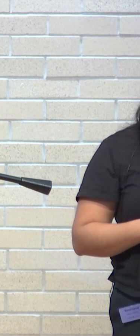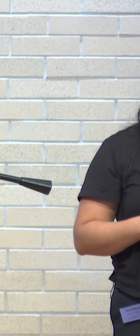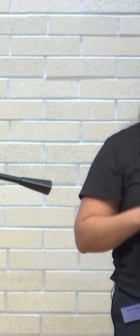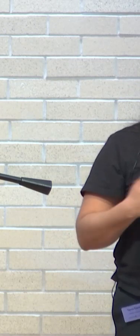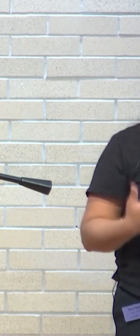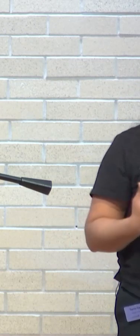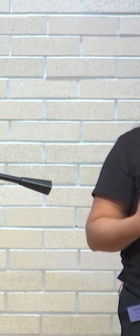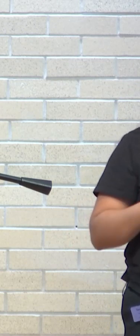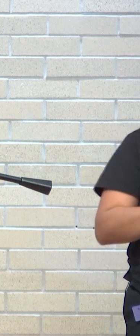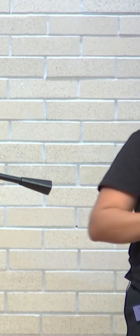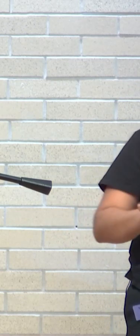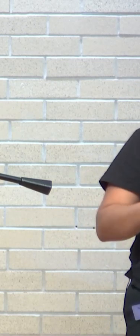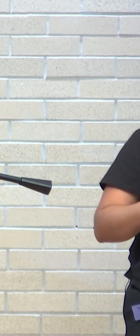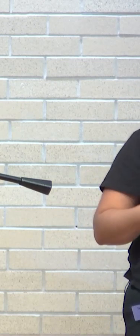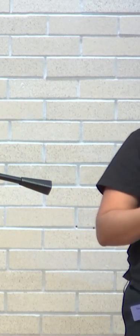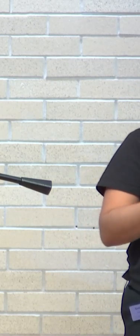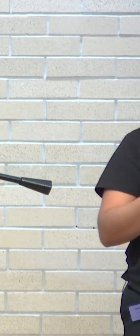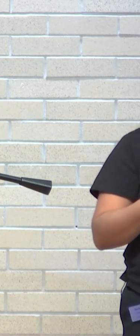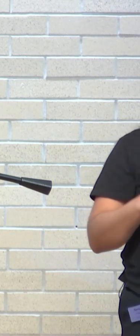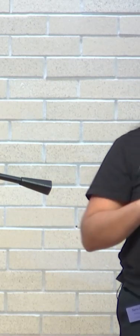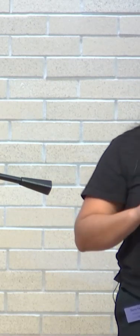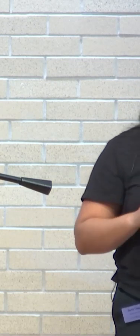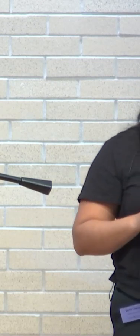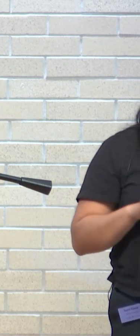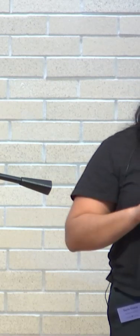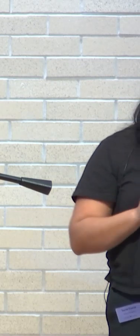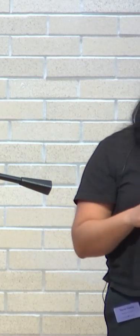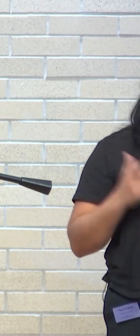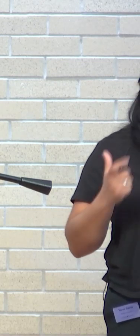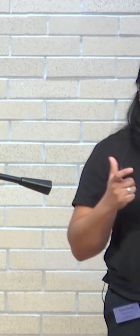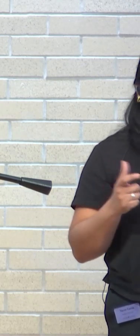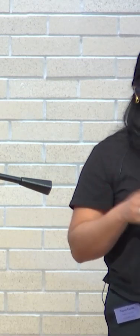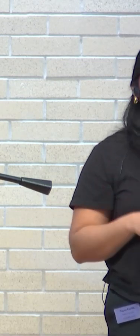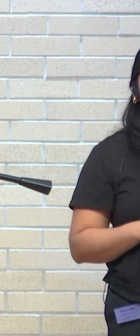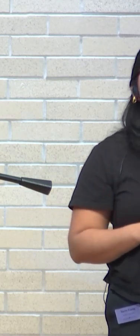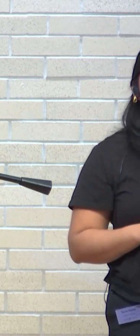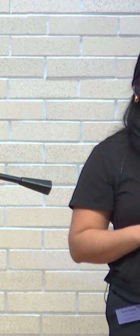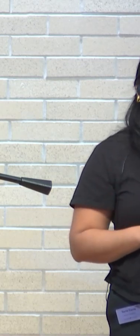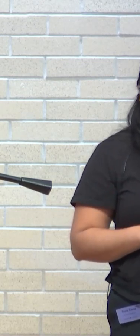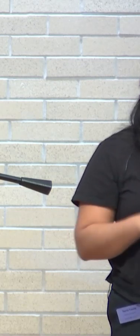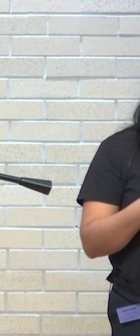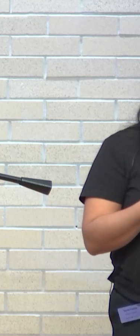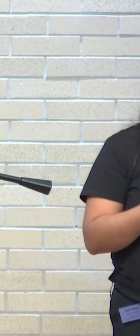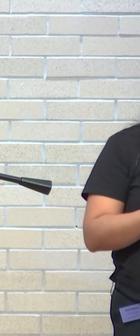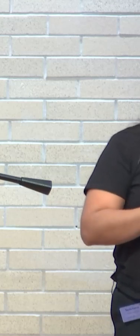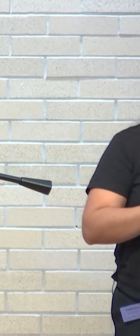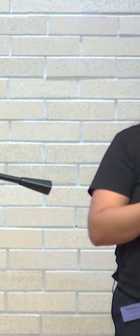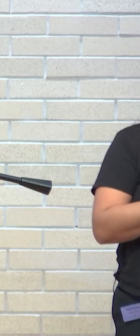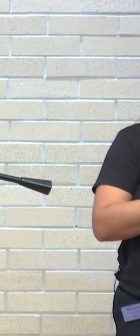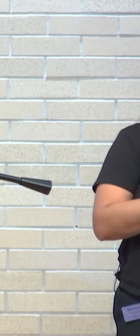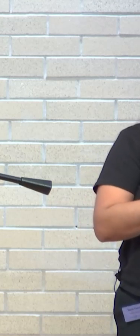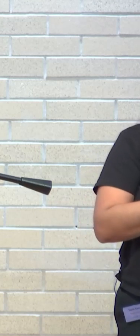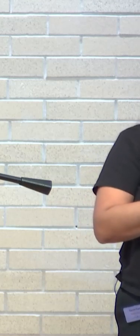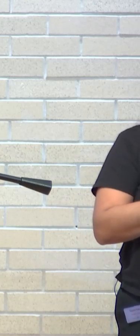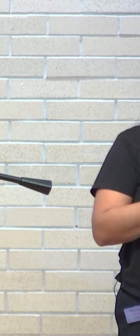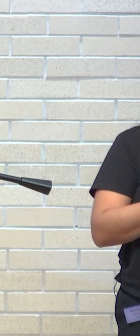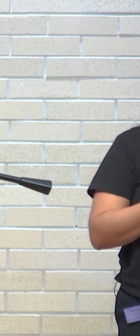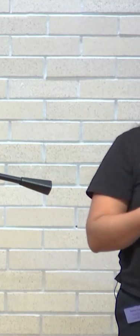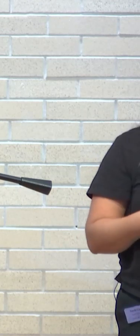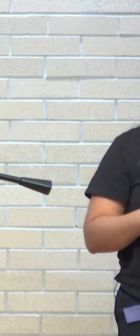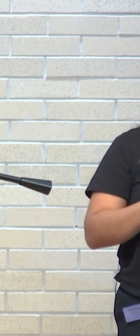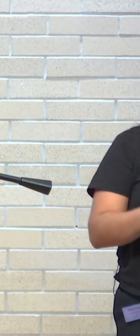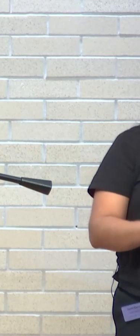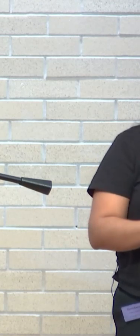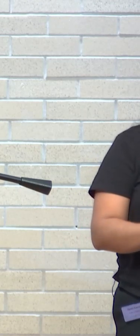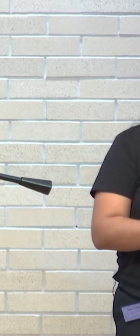campus that I never anticipated. But instead of letting that determine how I see myself, I'm letting that identity shine, just